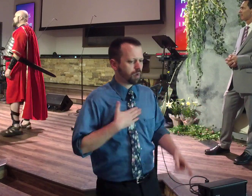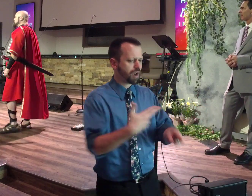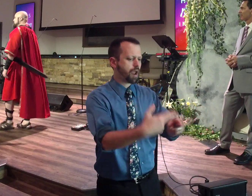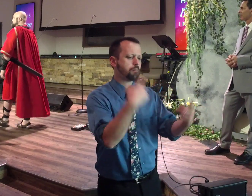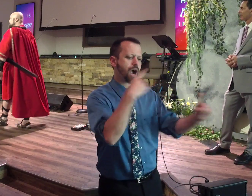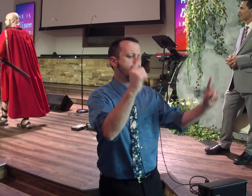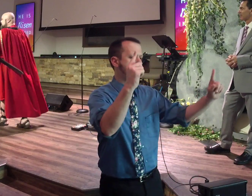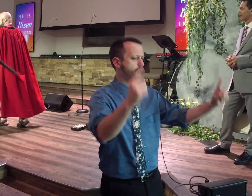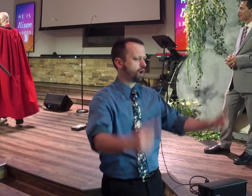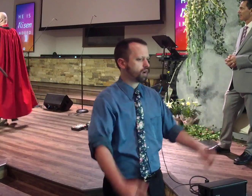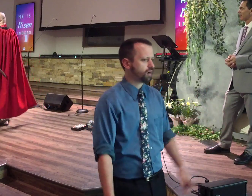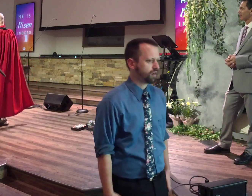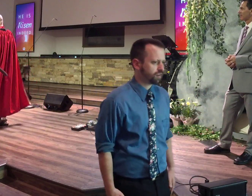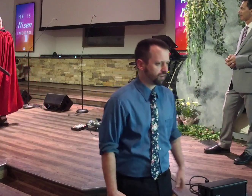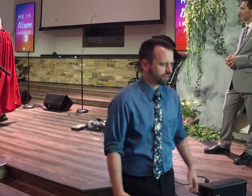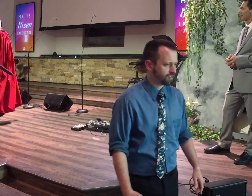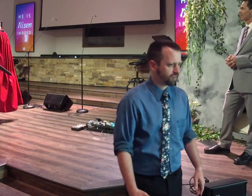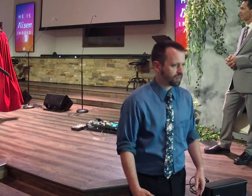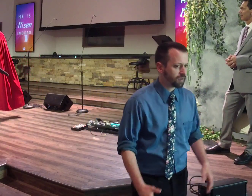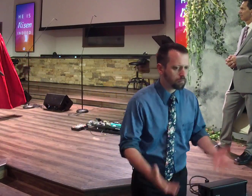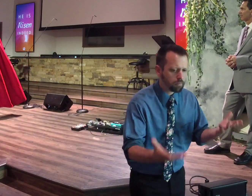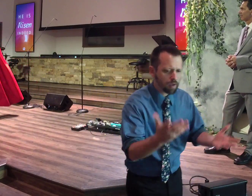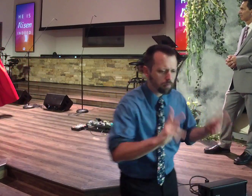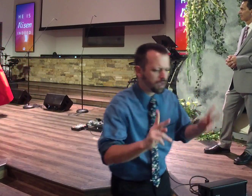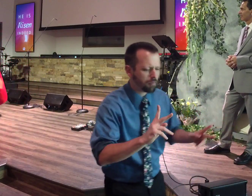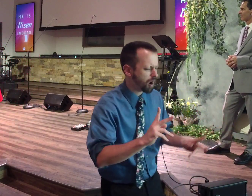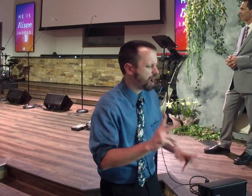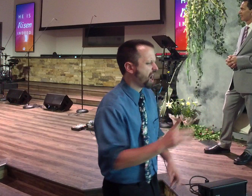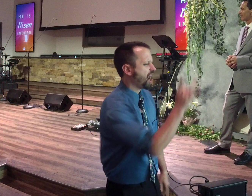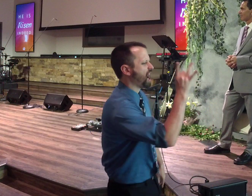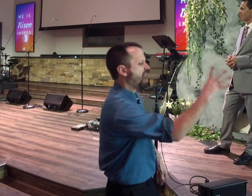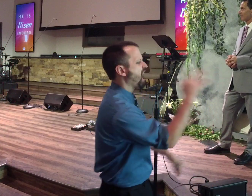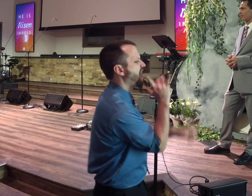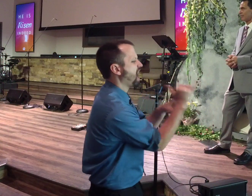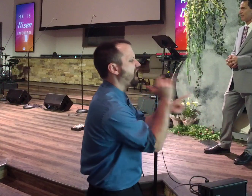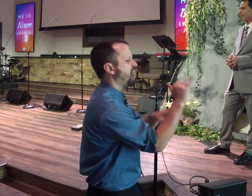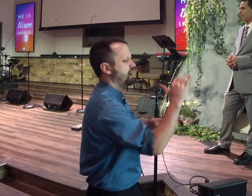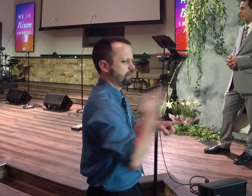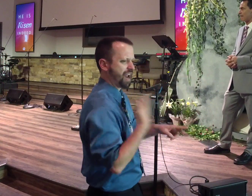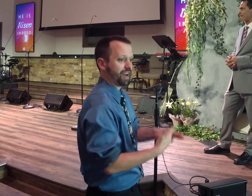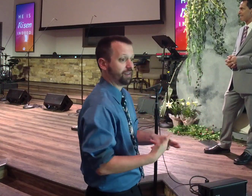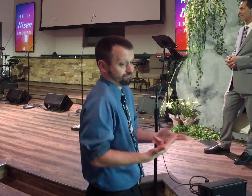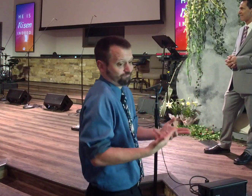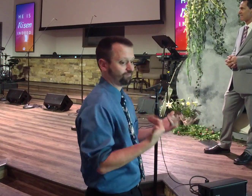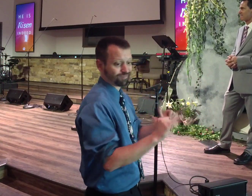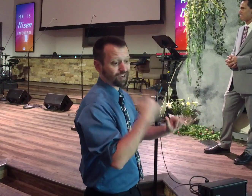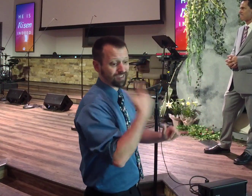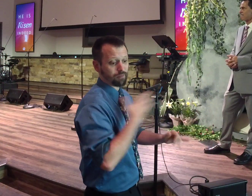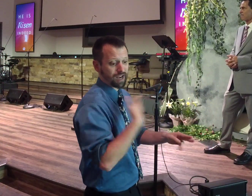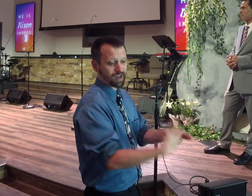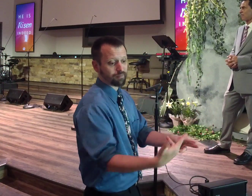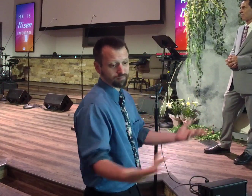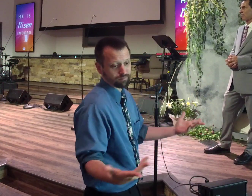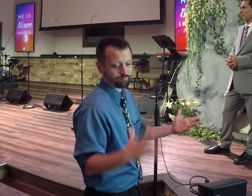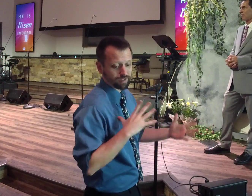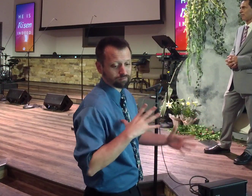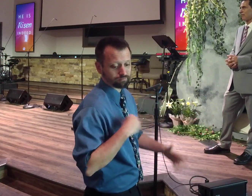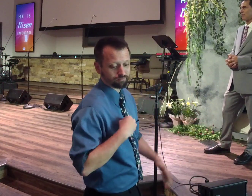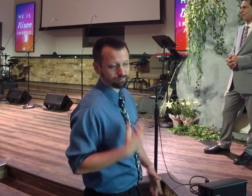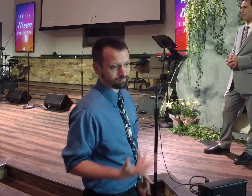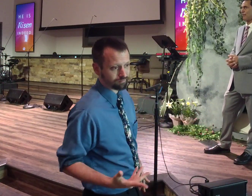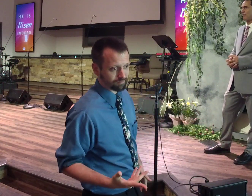myself. Even if people were cursing it along the way, at least they were saved.